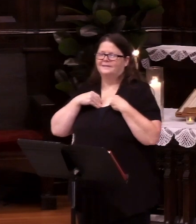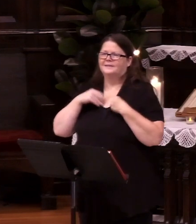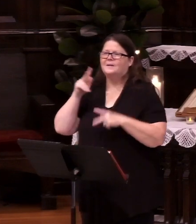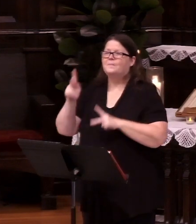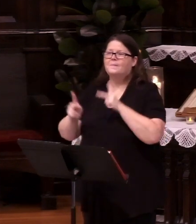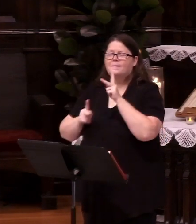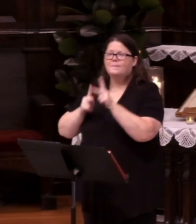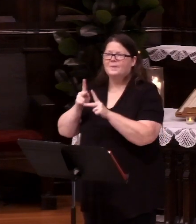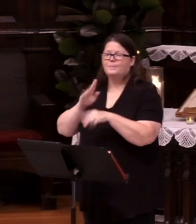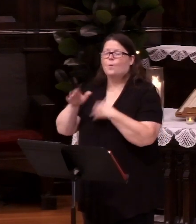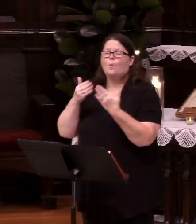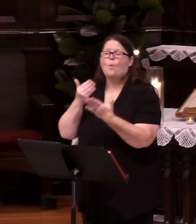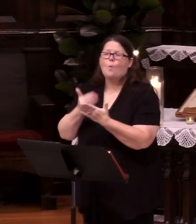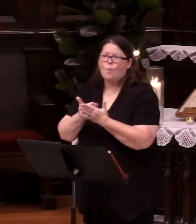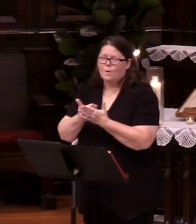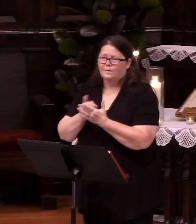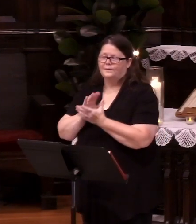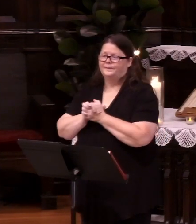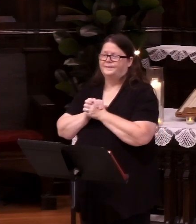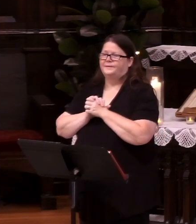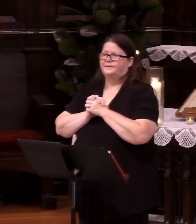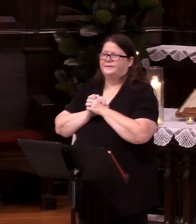commanded that we love ourselves.